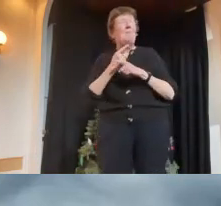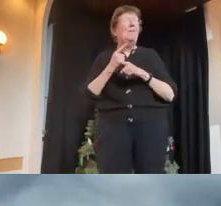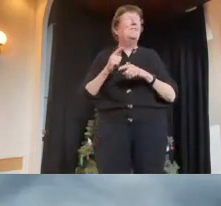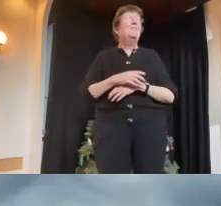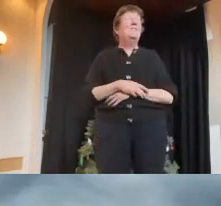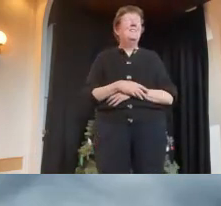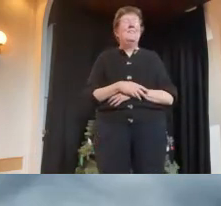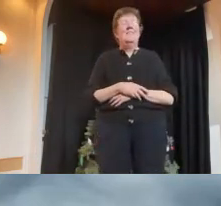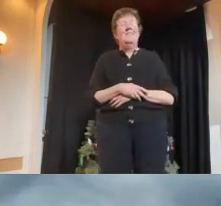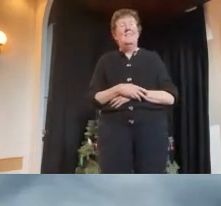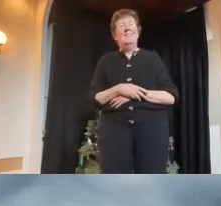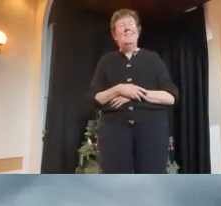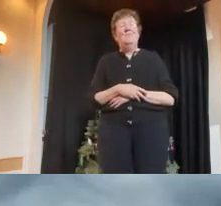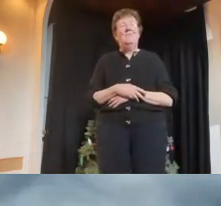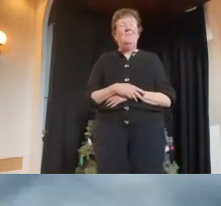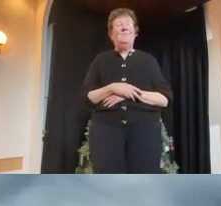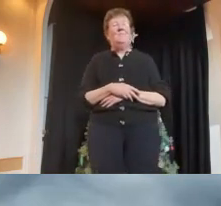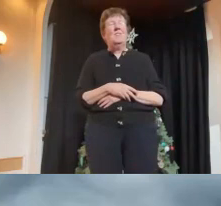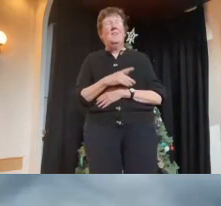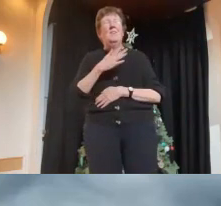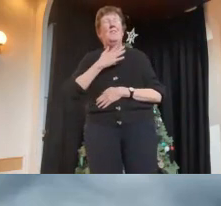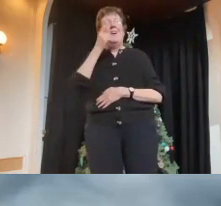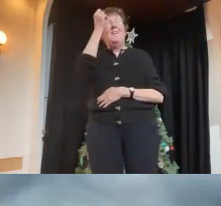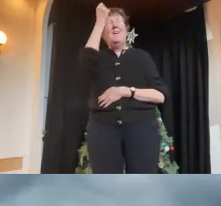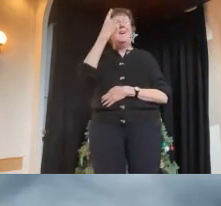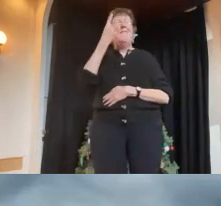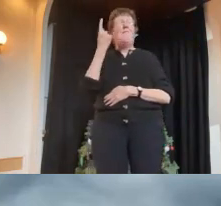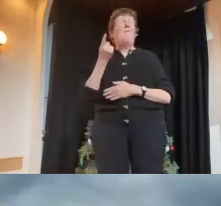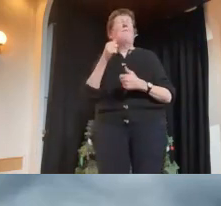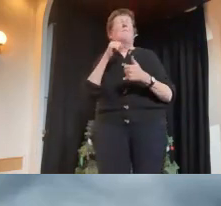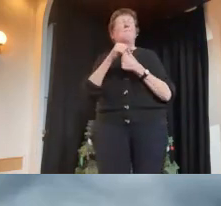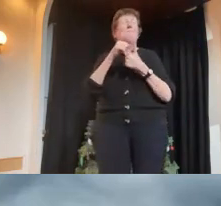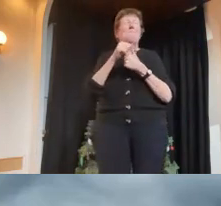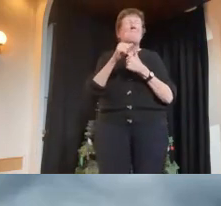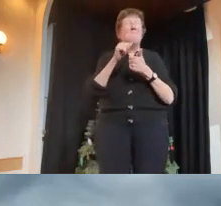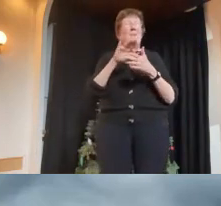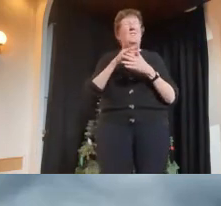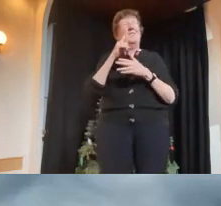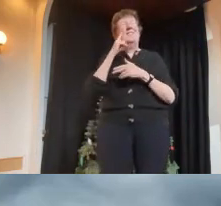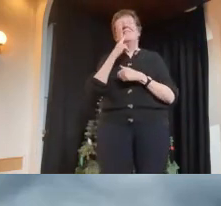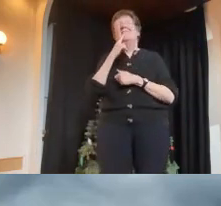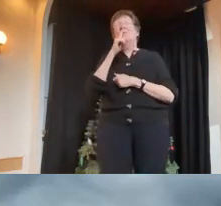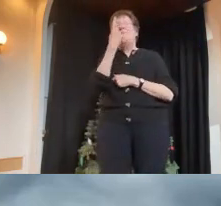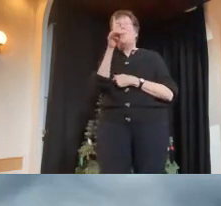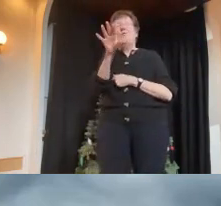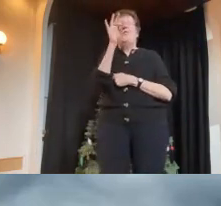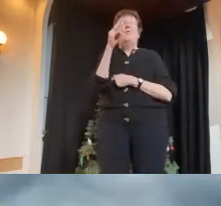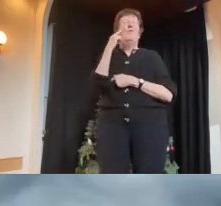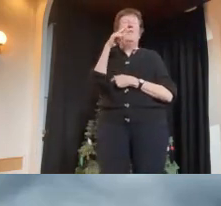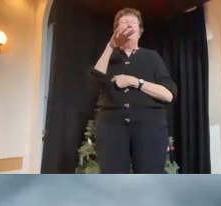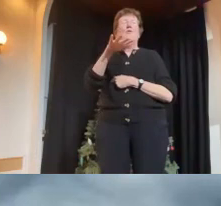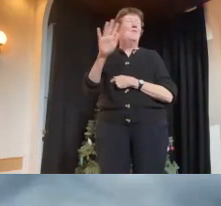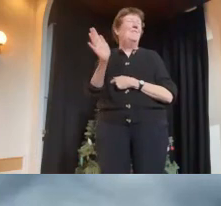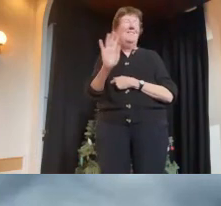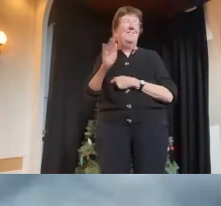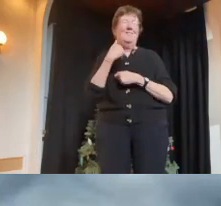We went back and forth with some discussions around the title for this talk. I don't like that idea of betting on futures,